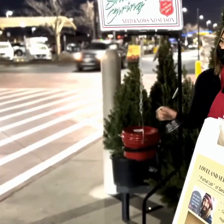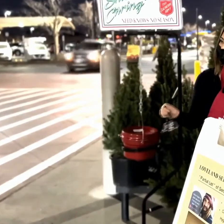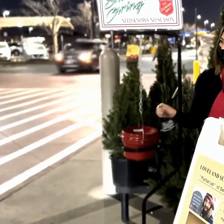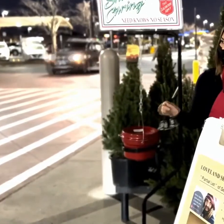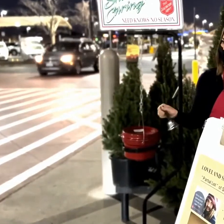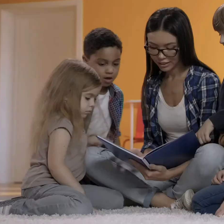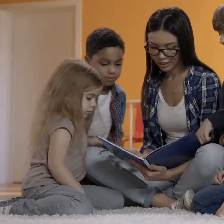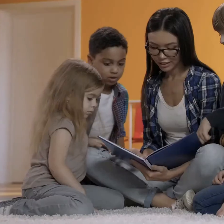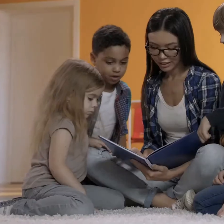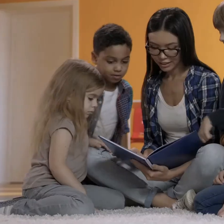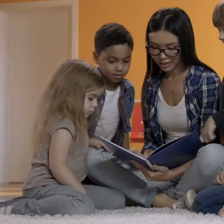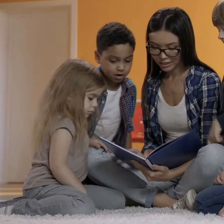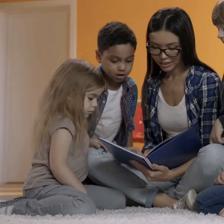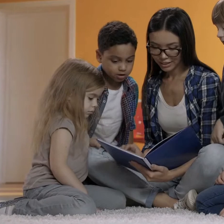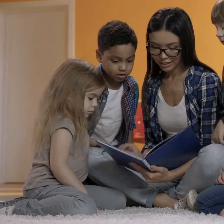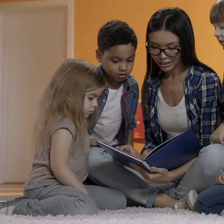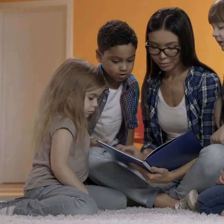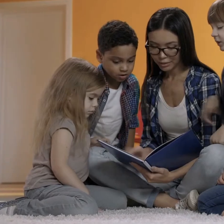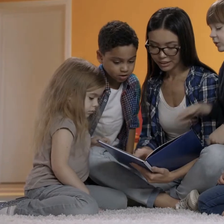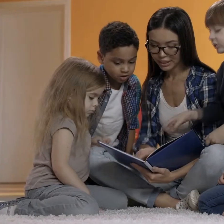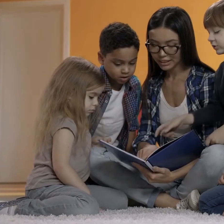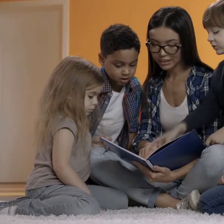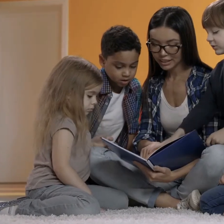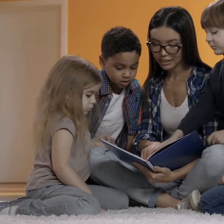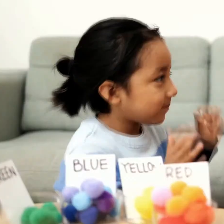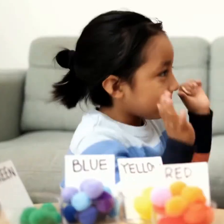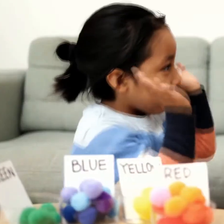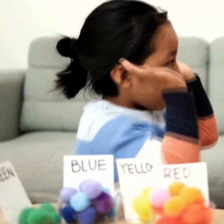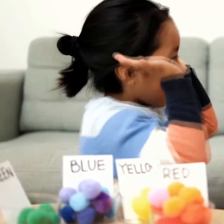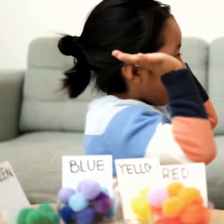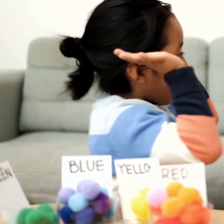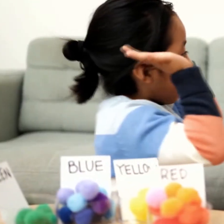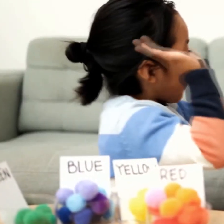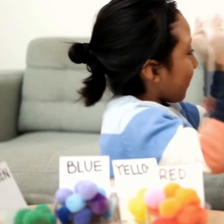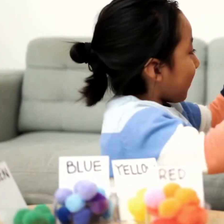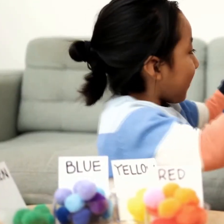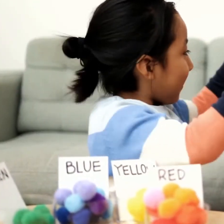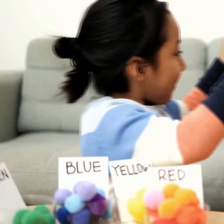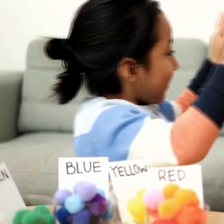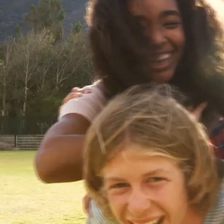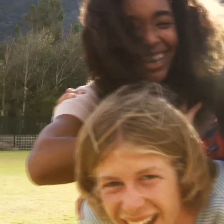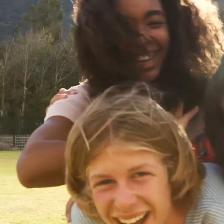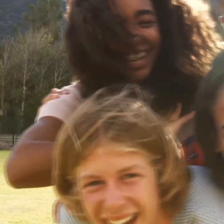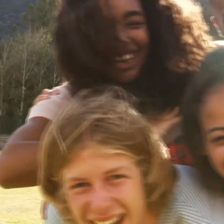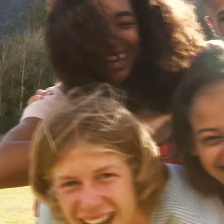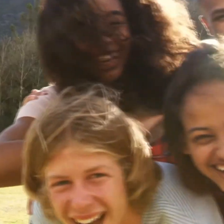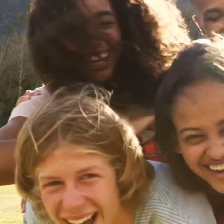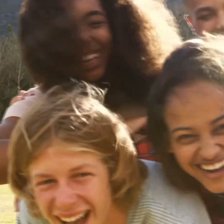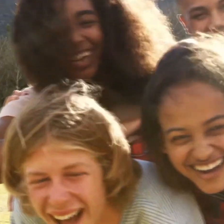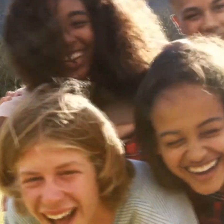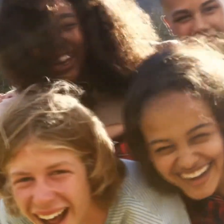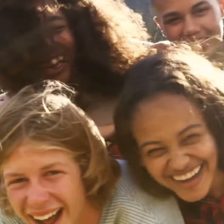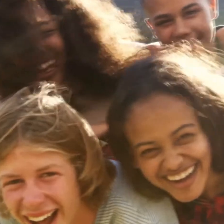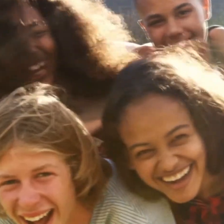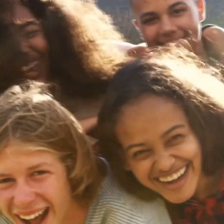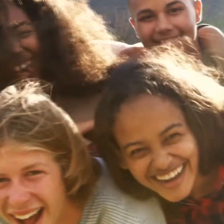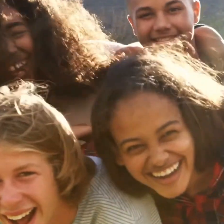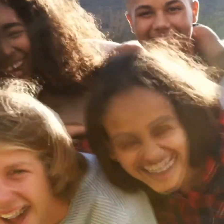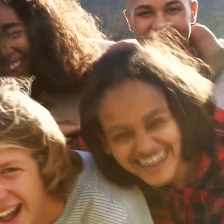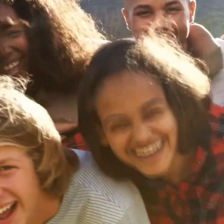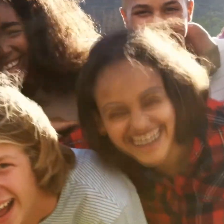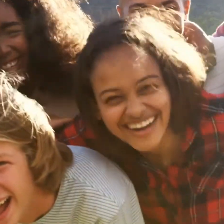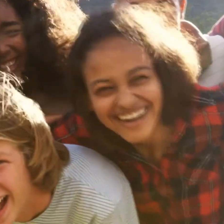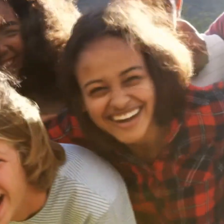flourishing, working to replace illiteracy with education and opportunity, erasing fear of the other such as